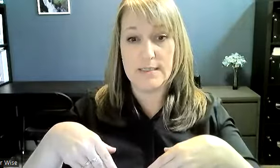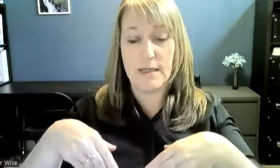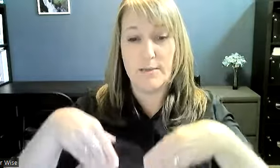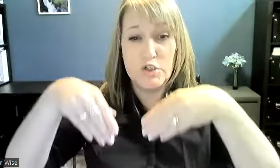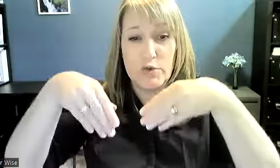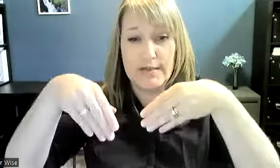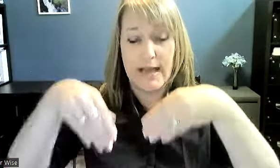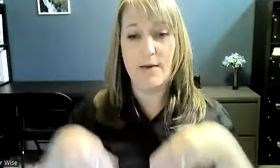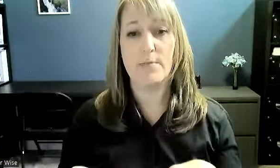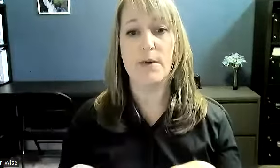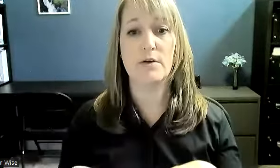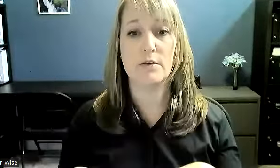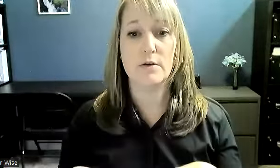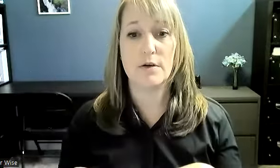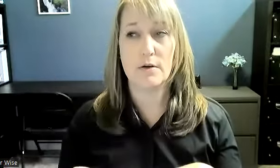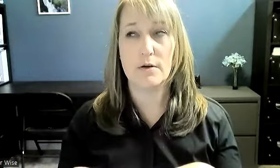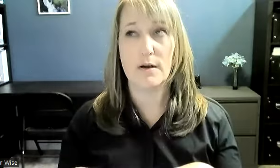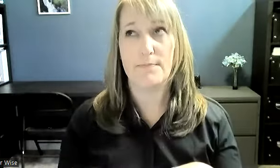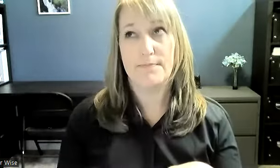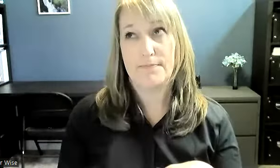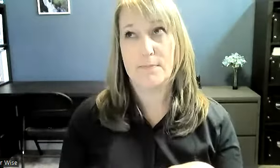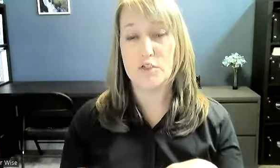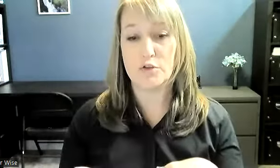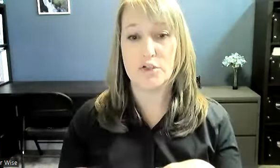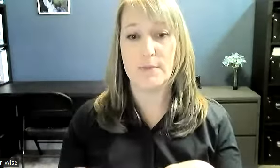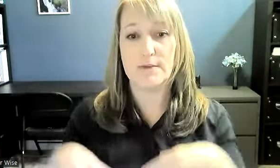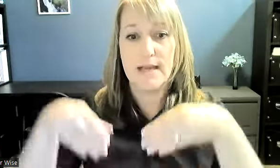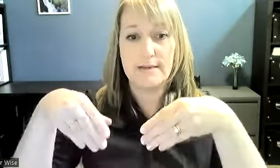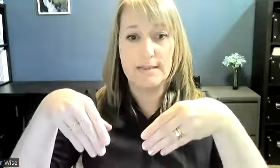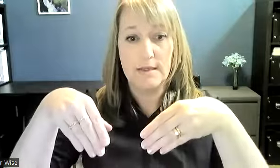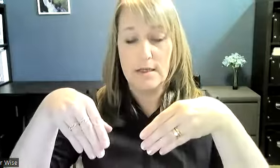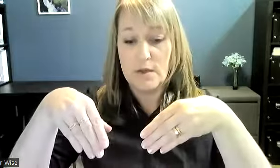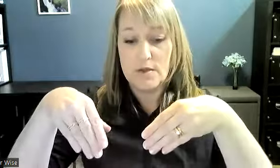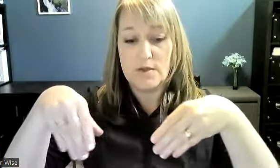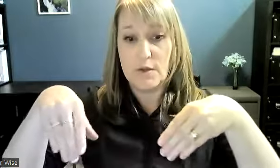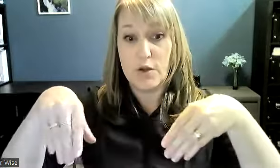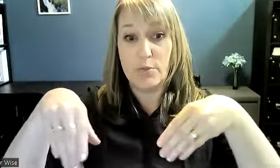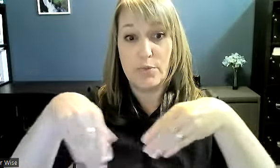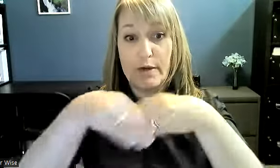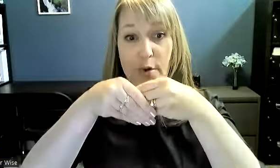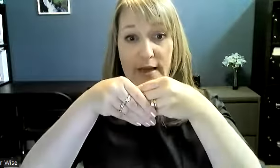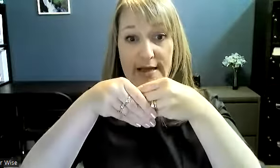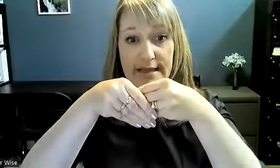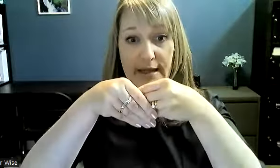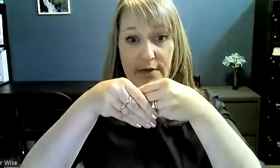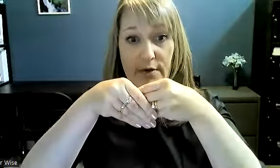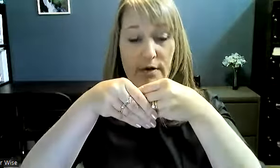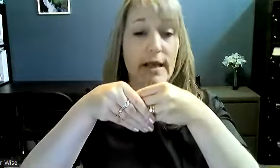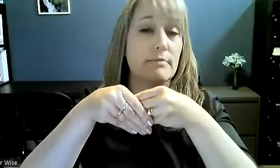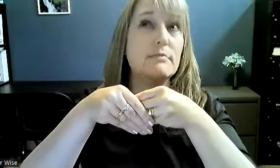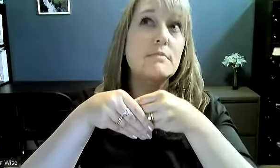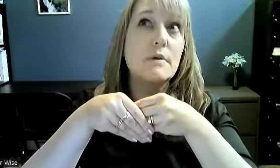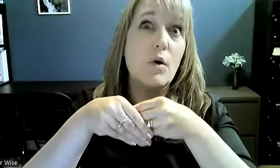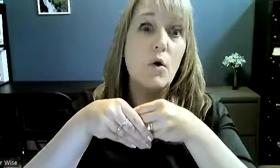I'm going to do this up, but your shoulders should be relaxed. So then you bring both hands together and hold